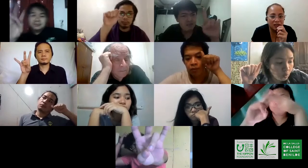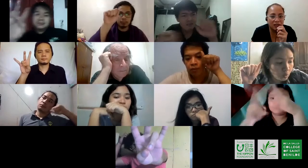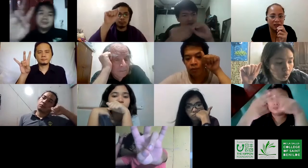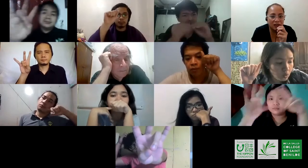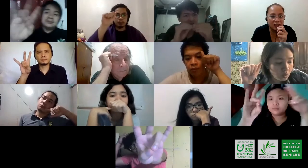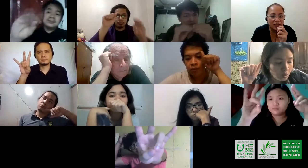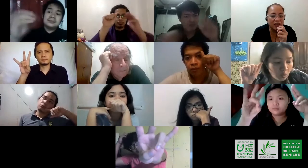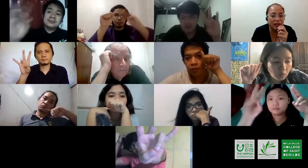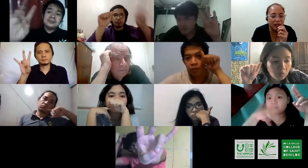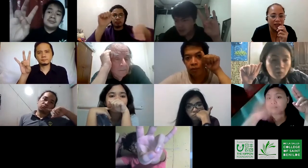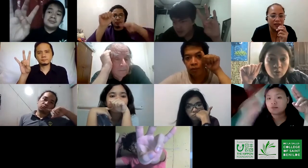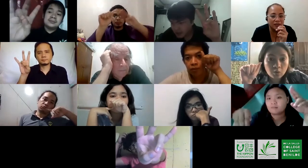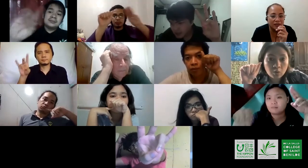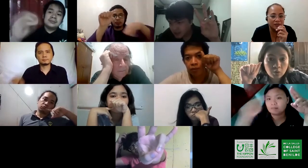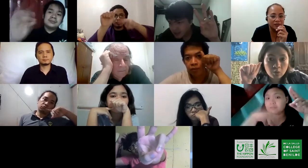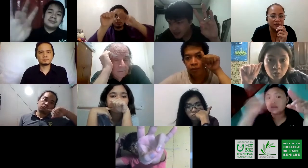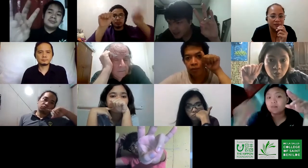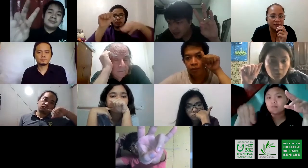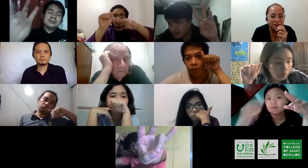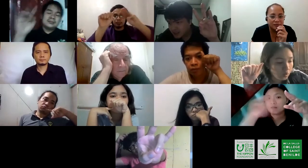Shak, A.